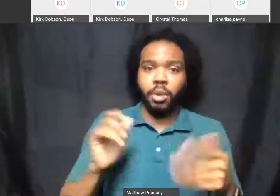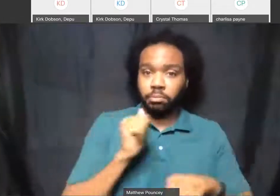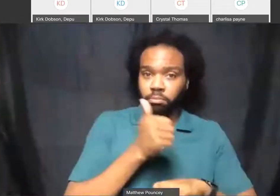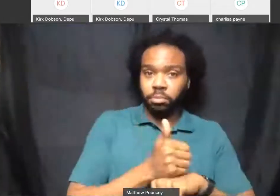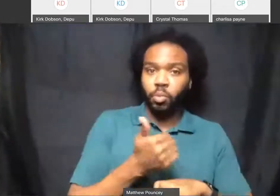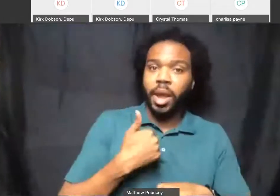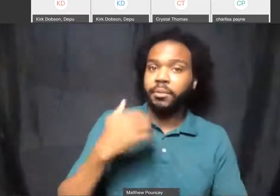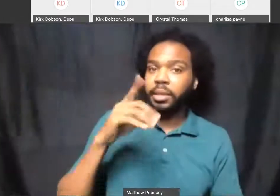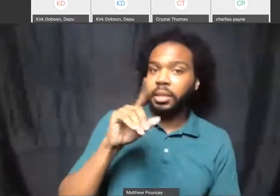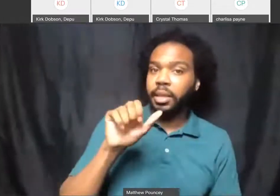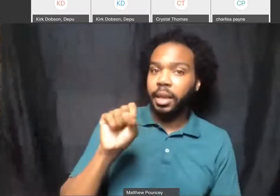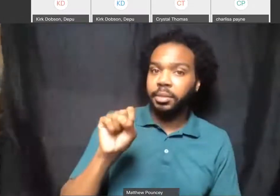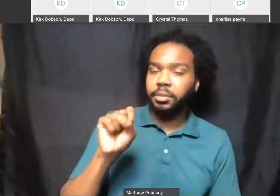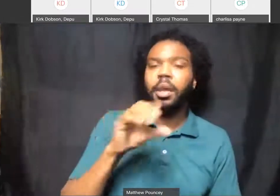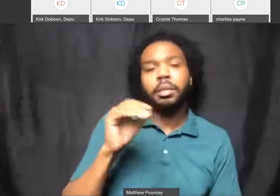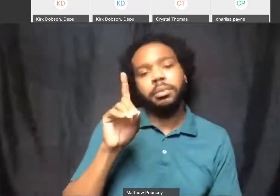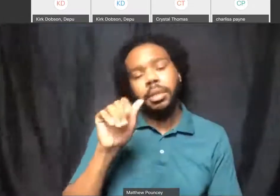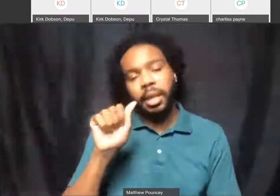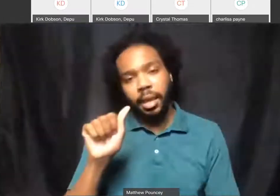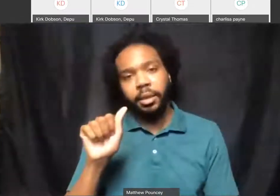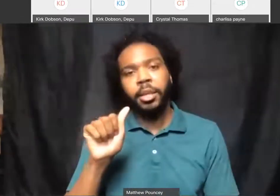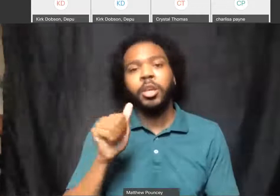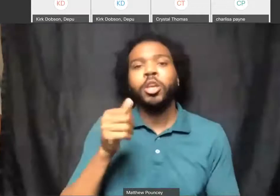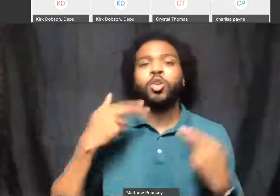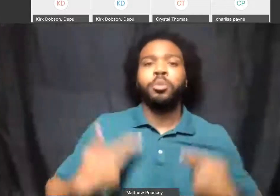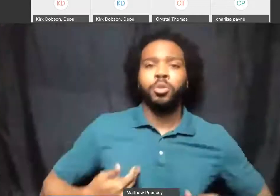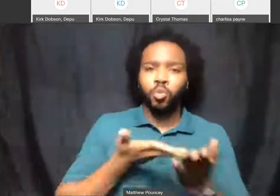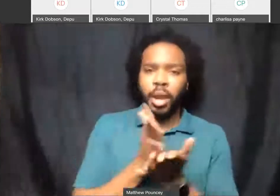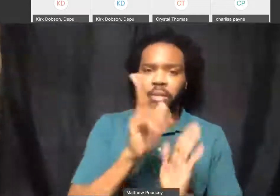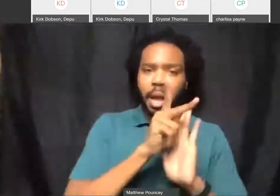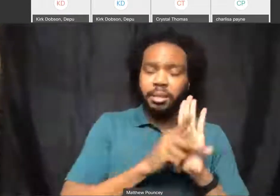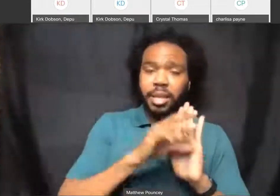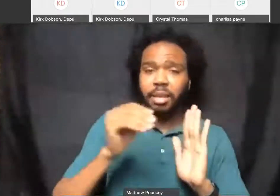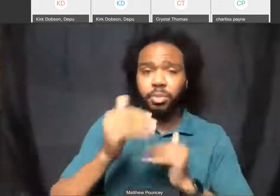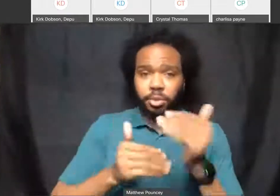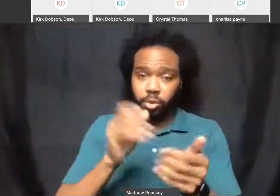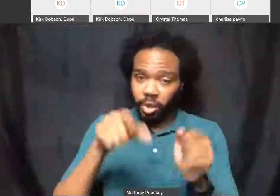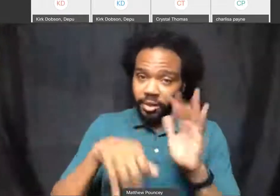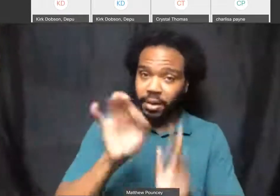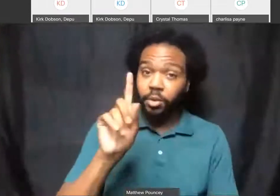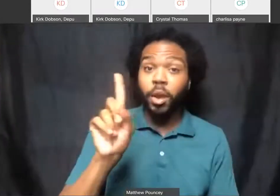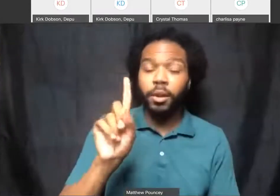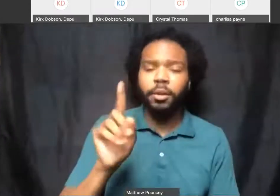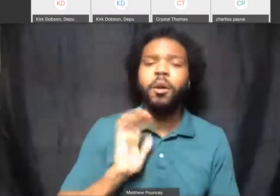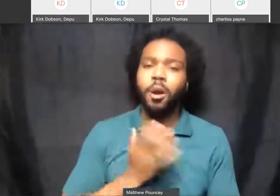DDS or the DDA human rights policies and procedures, which you can find on our website. And any